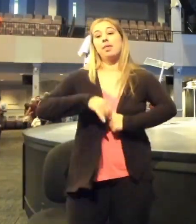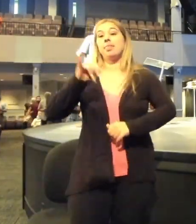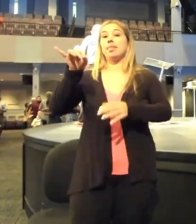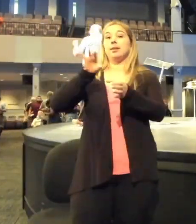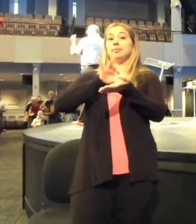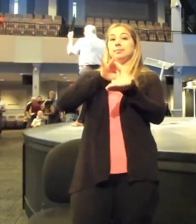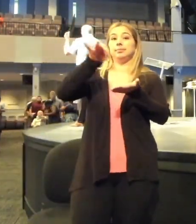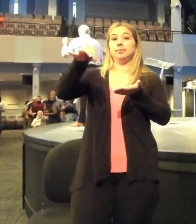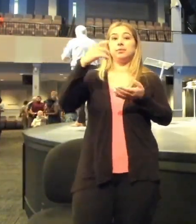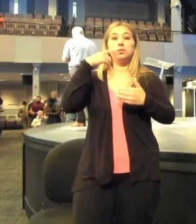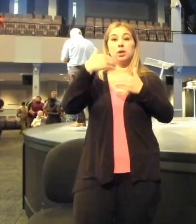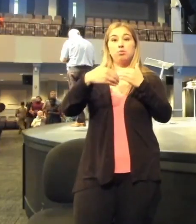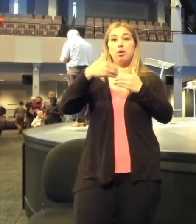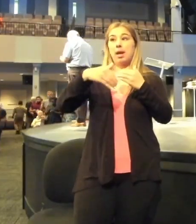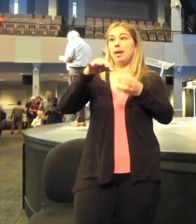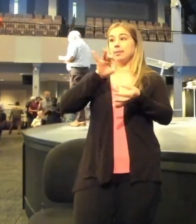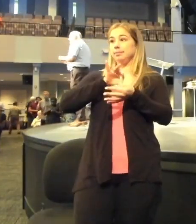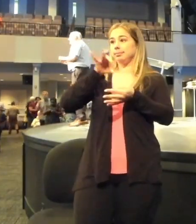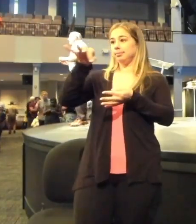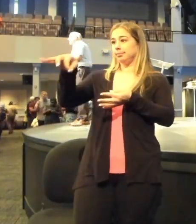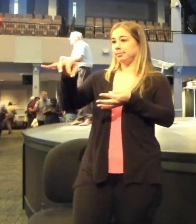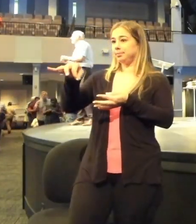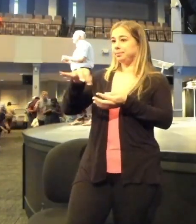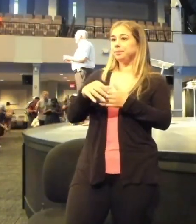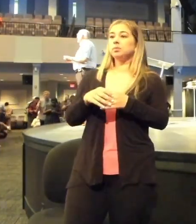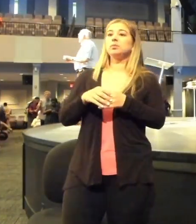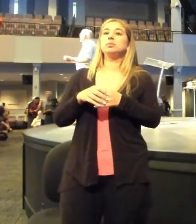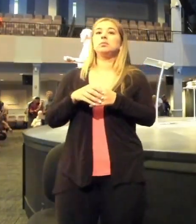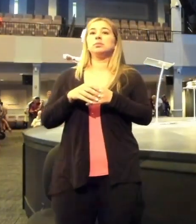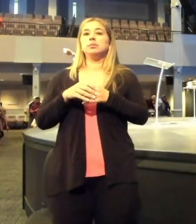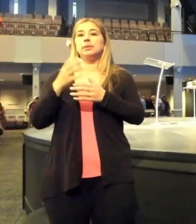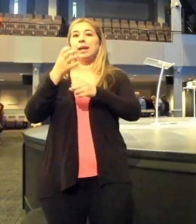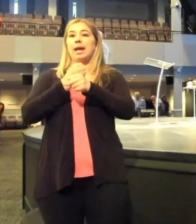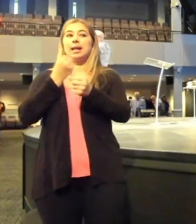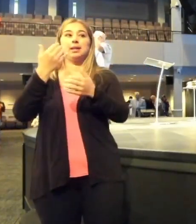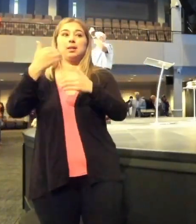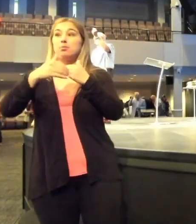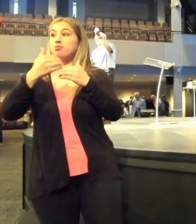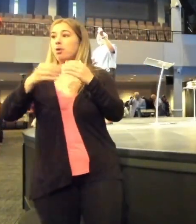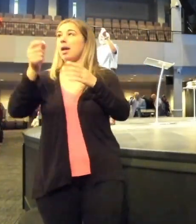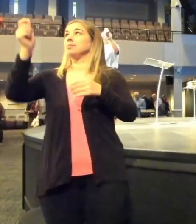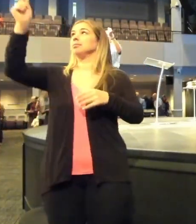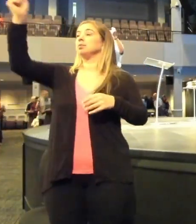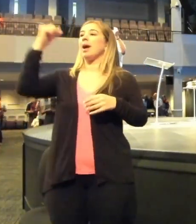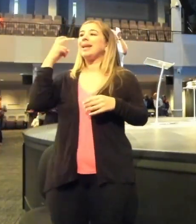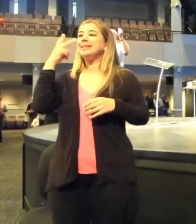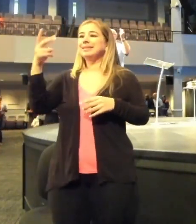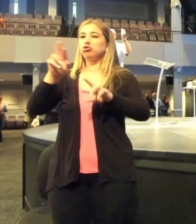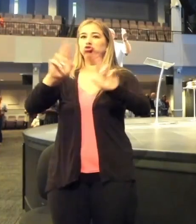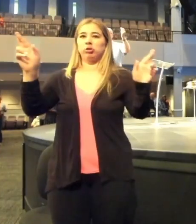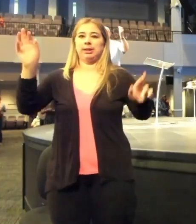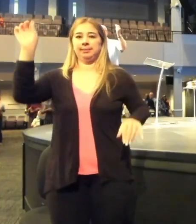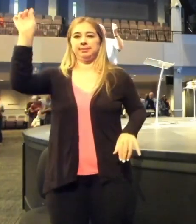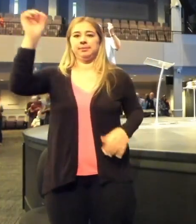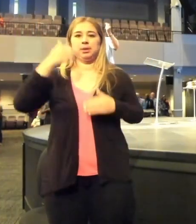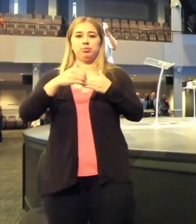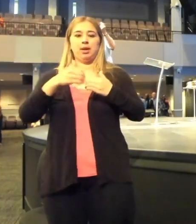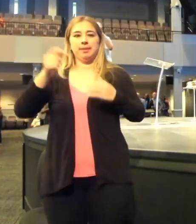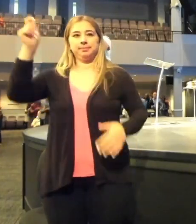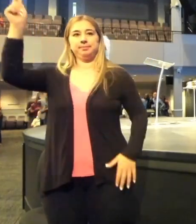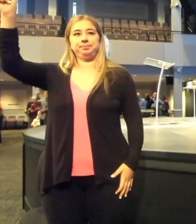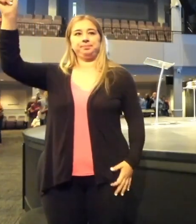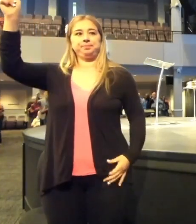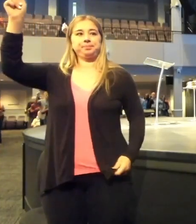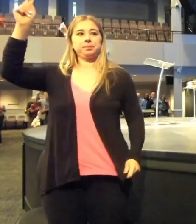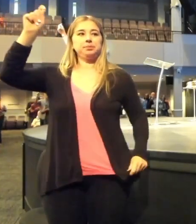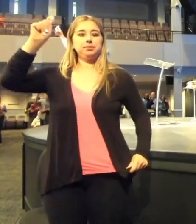on the top, and you can get that little piece of bread in your hand. When you do so, if you'll just lift it up so that I can see that we're all ready to